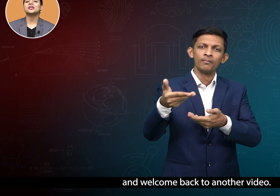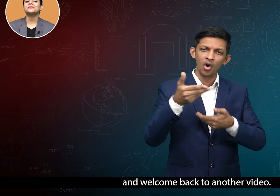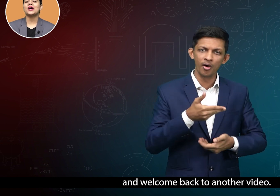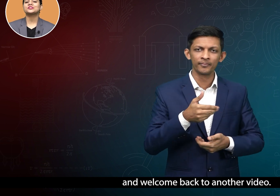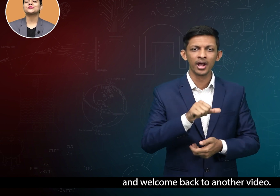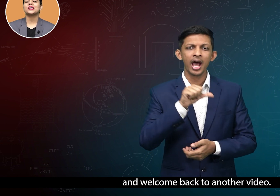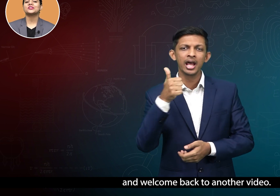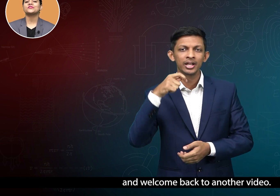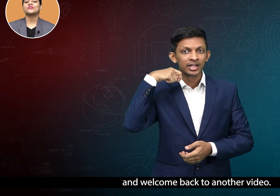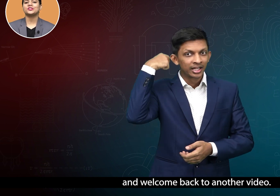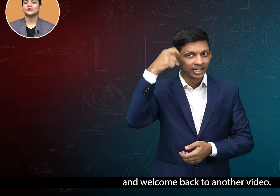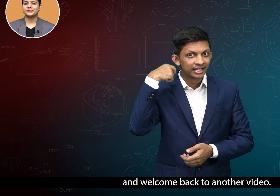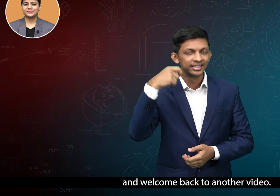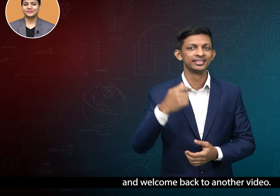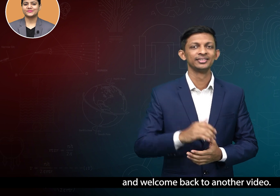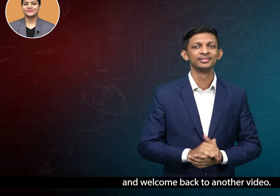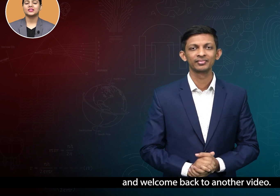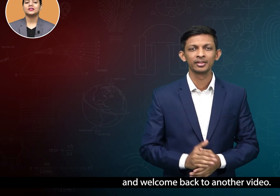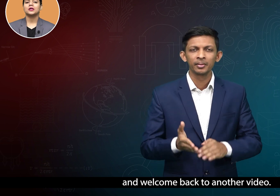and welcome back to another video.